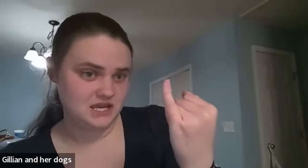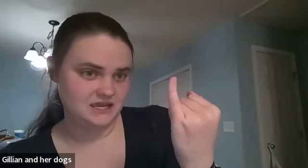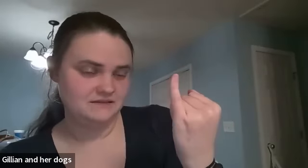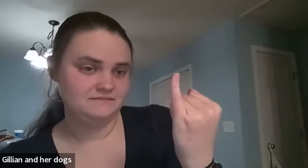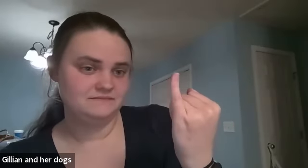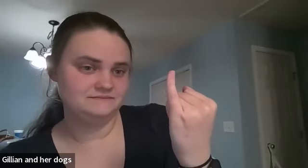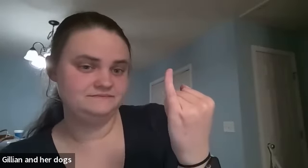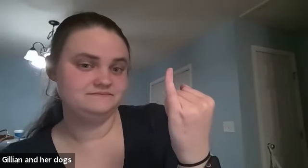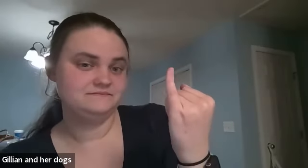J,